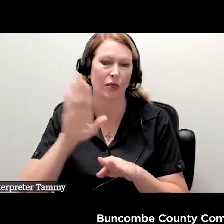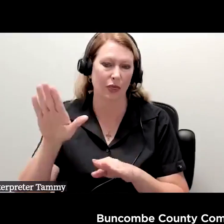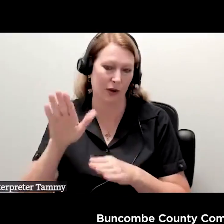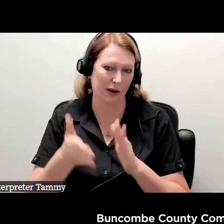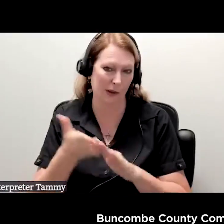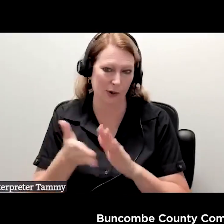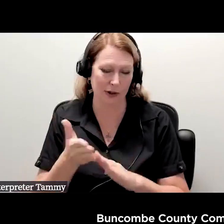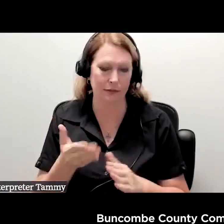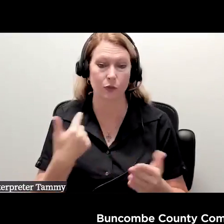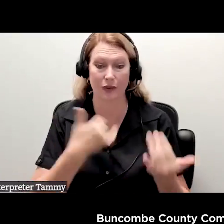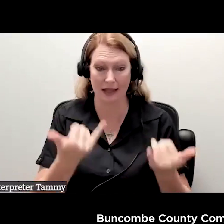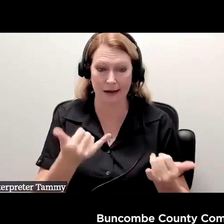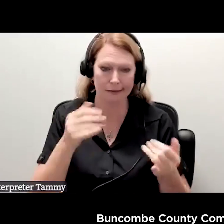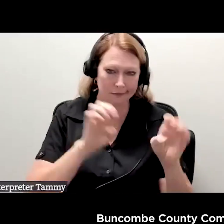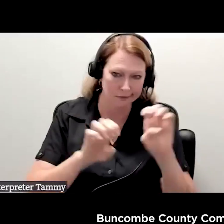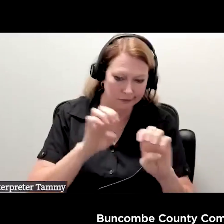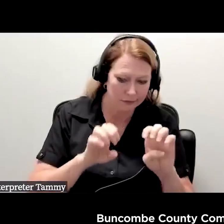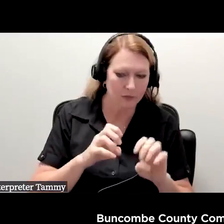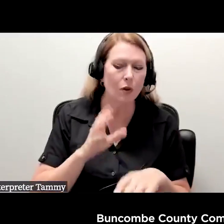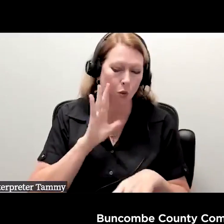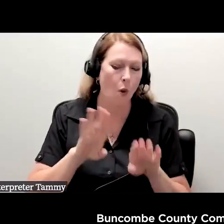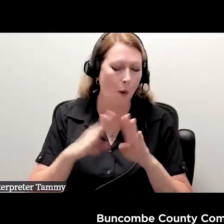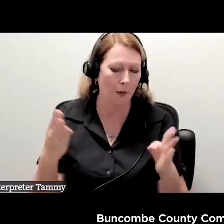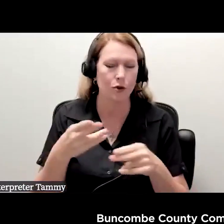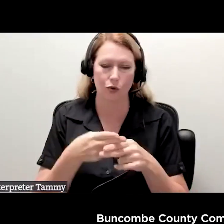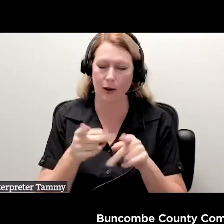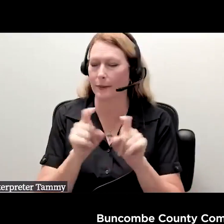options now and plan to resume the program as soon as possible.